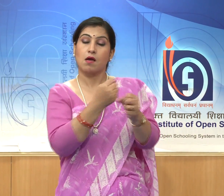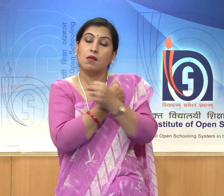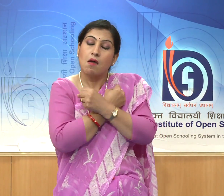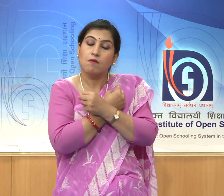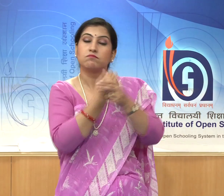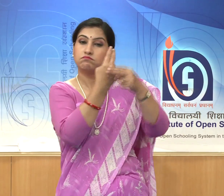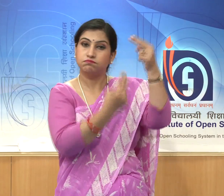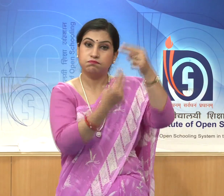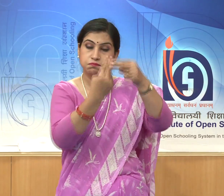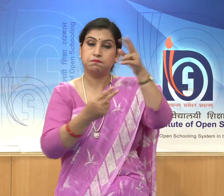which is still